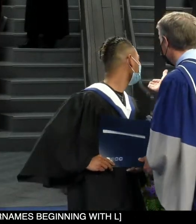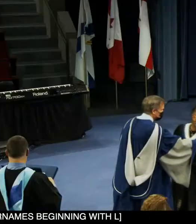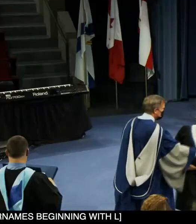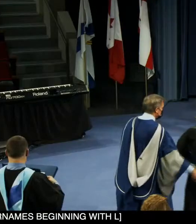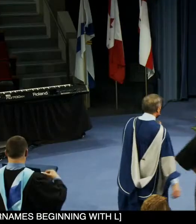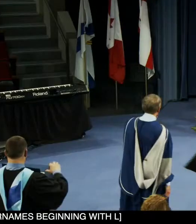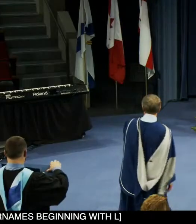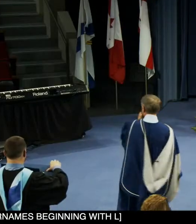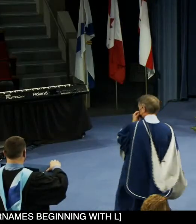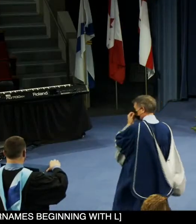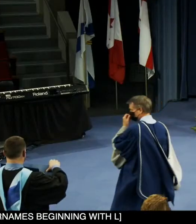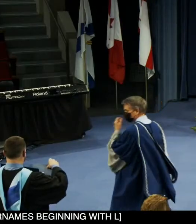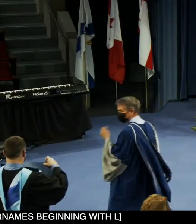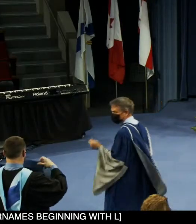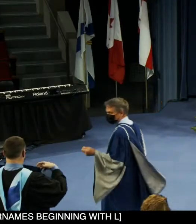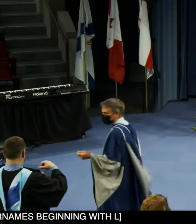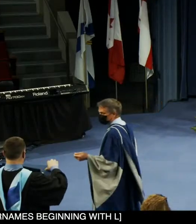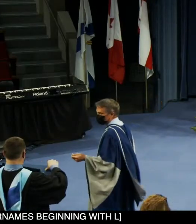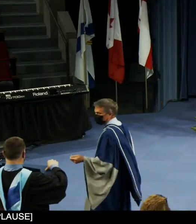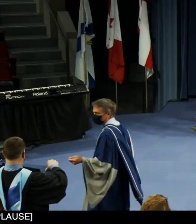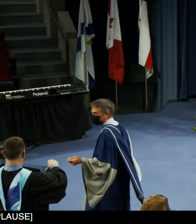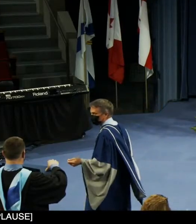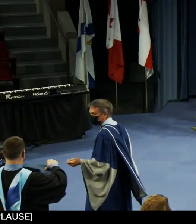Zeldrick Mabiza.